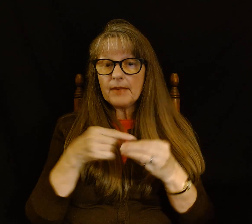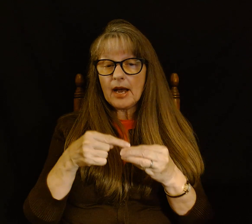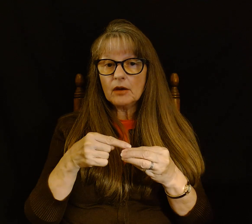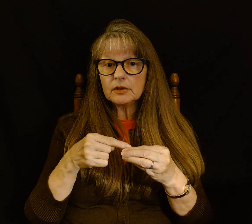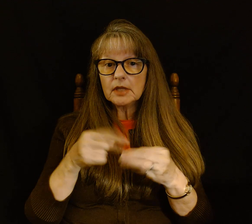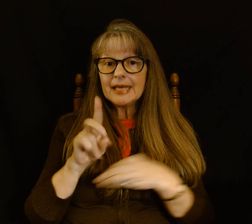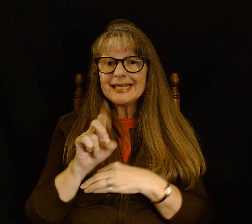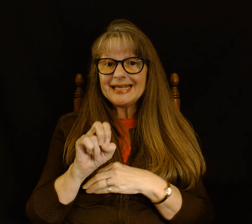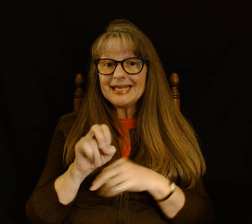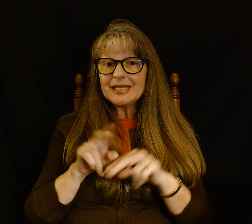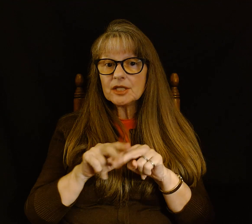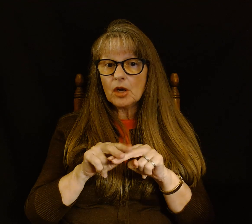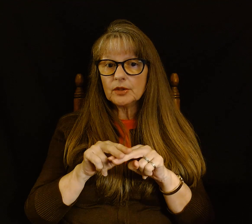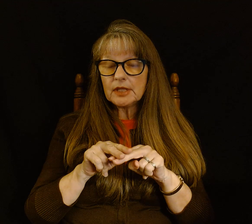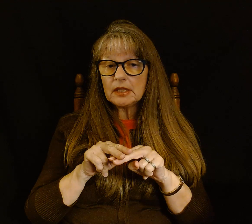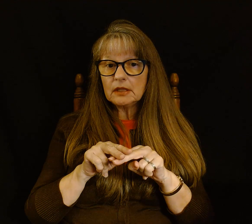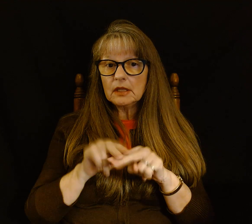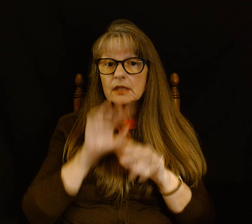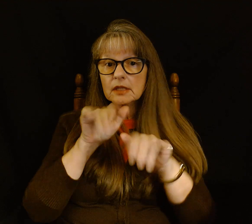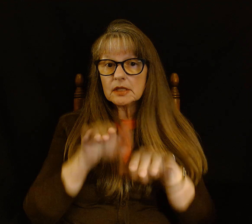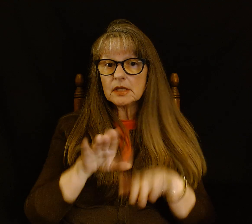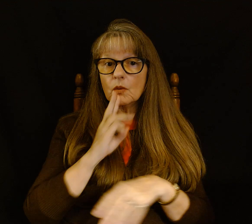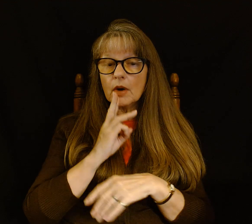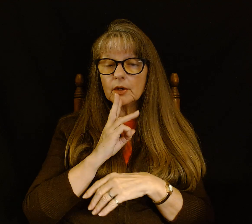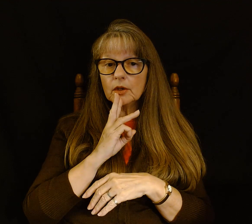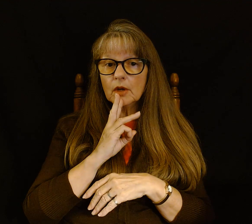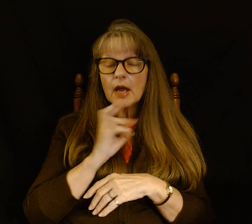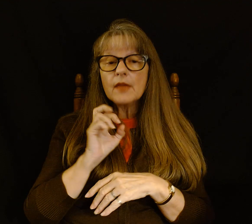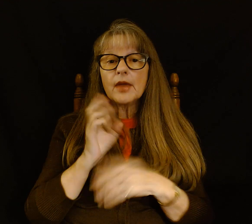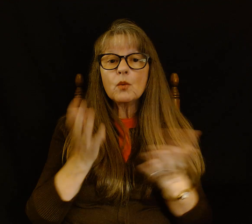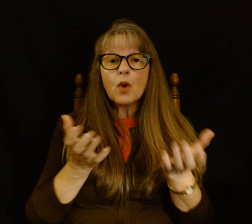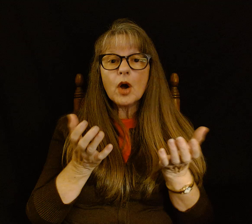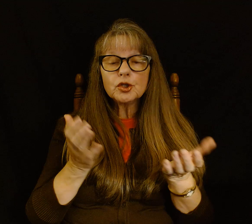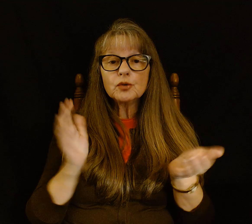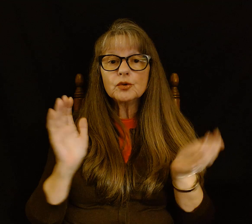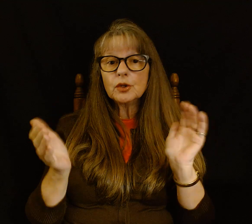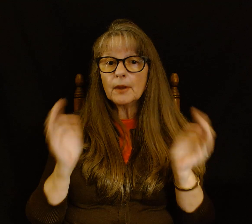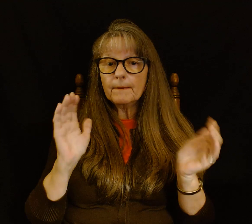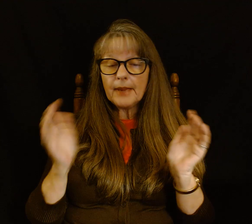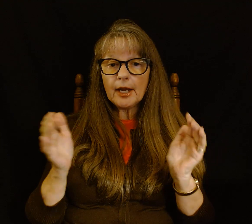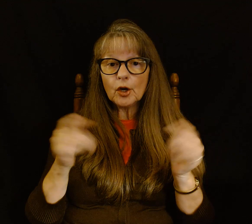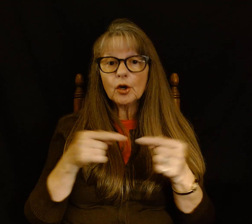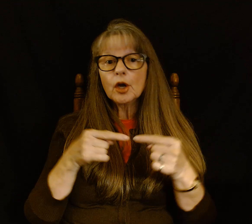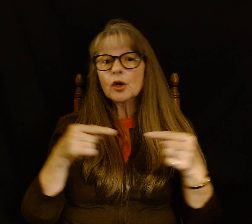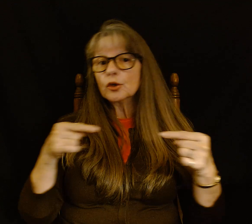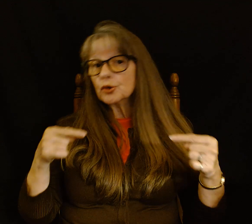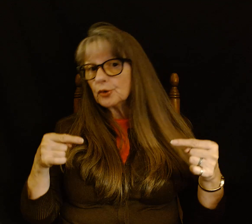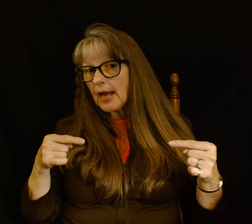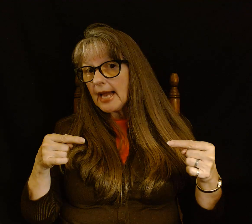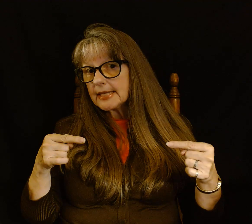about desalting the seawater. They want you to compare, contrast,